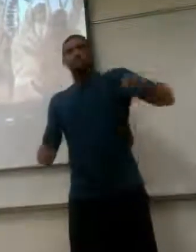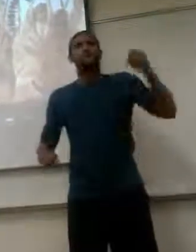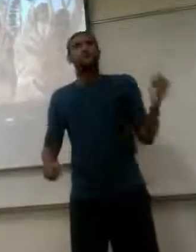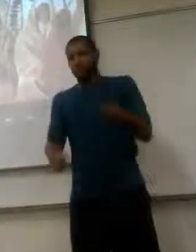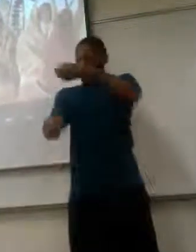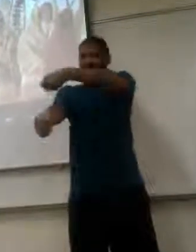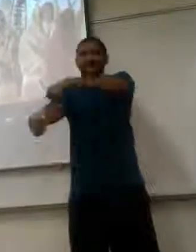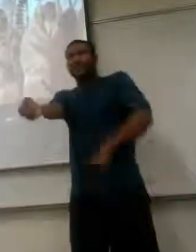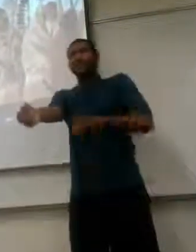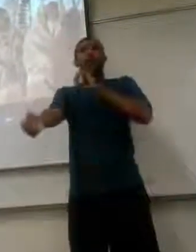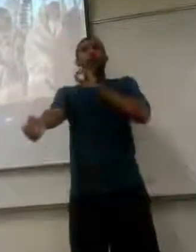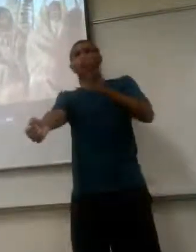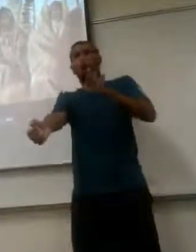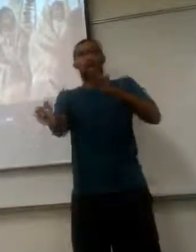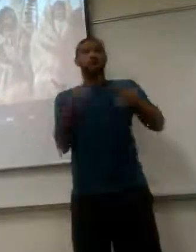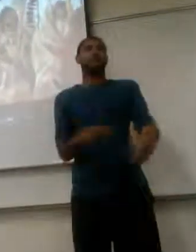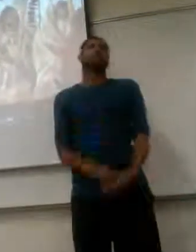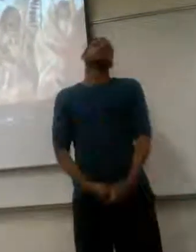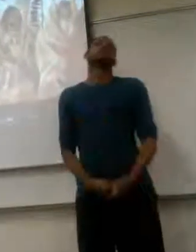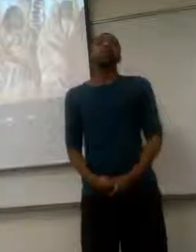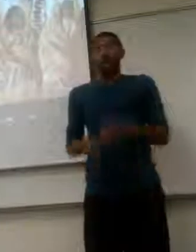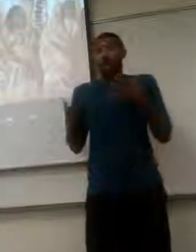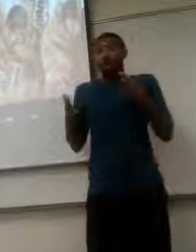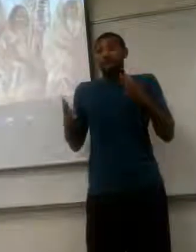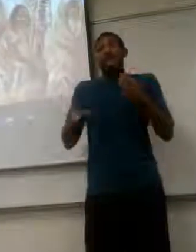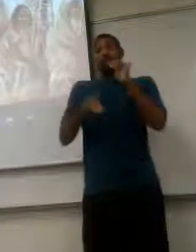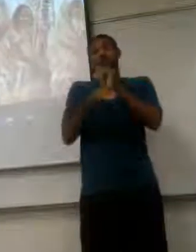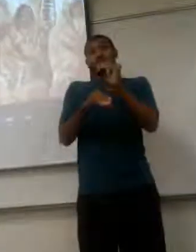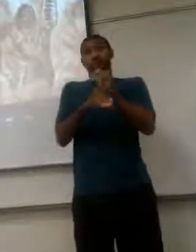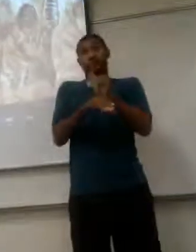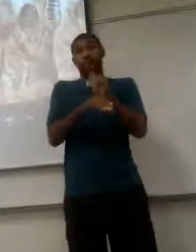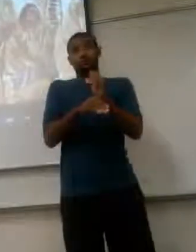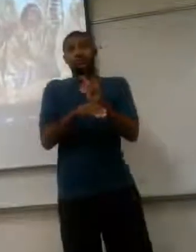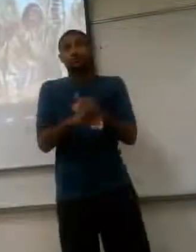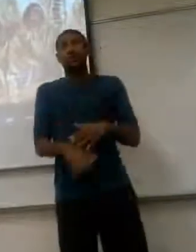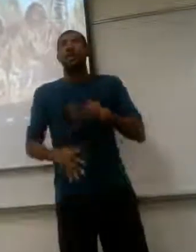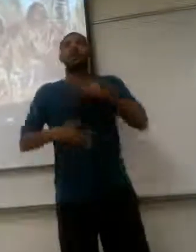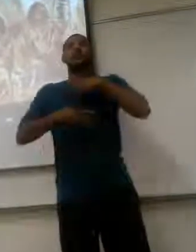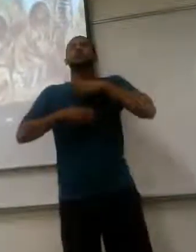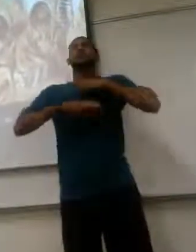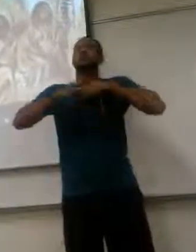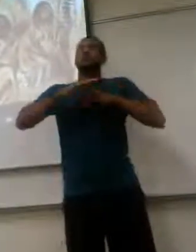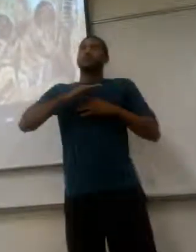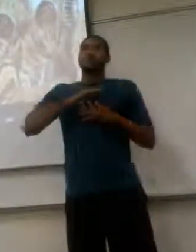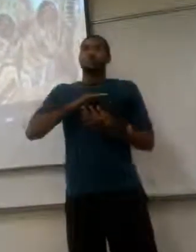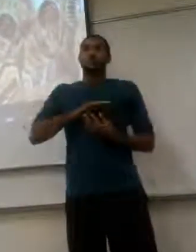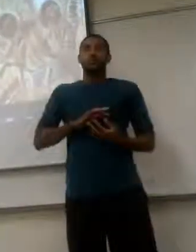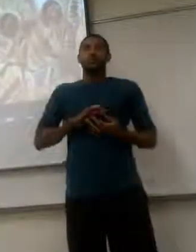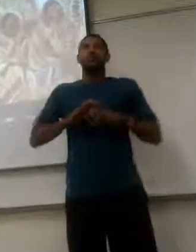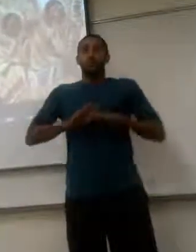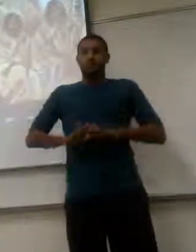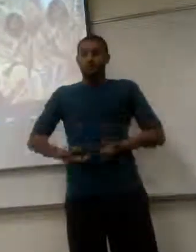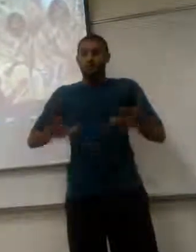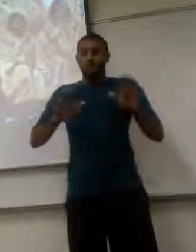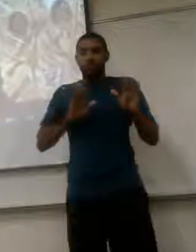that night, after the fighting was over and my rage had cooled, it had been decided by